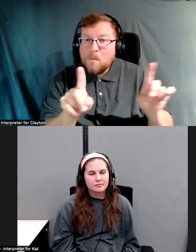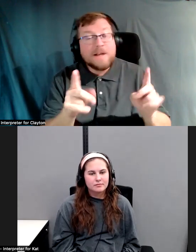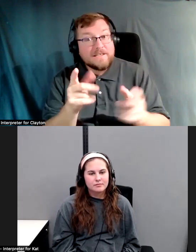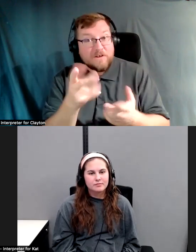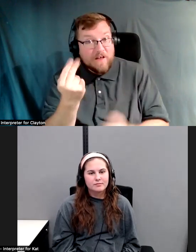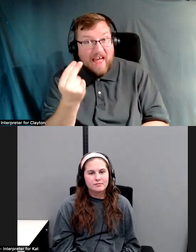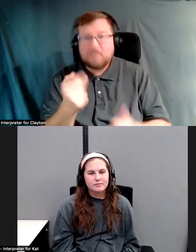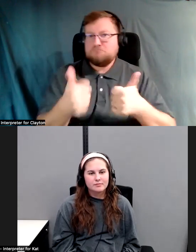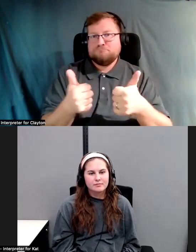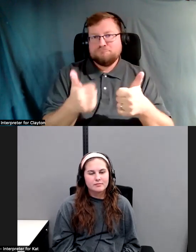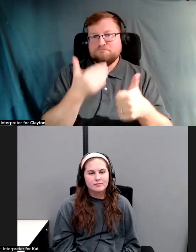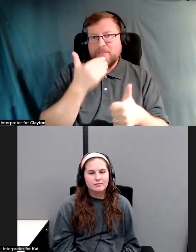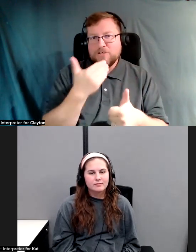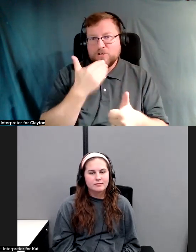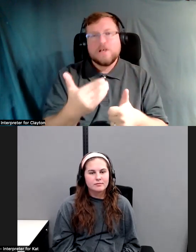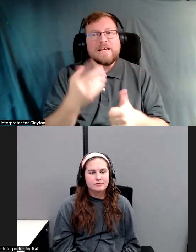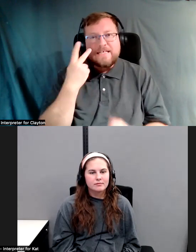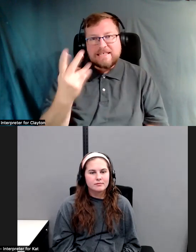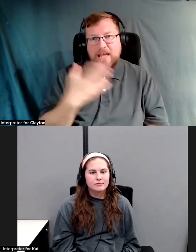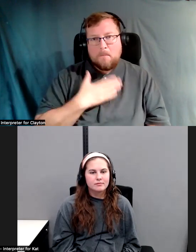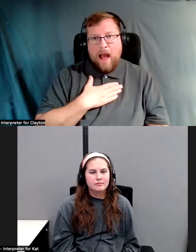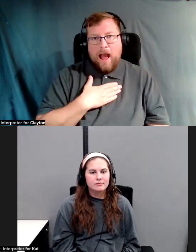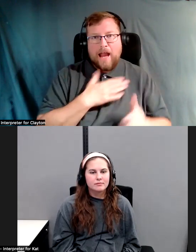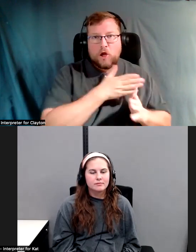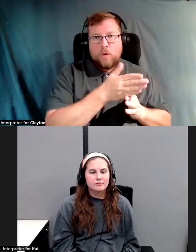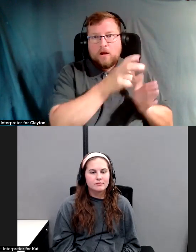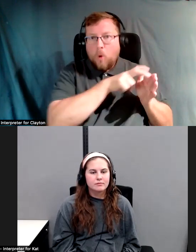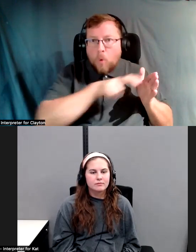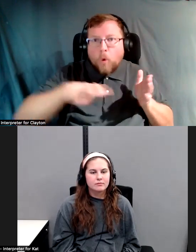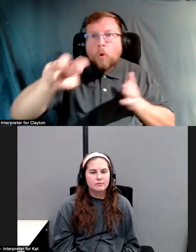least, and see my trajectory, I guess.